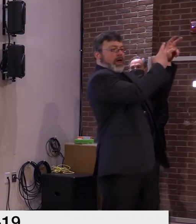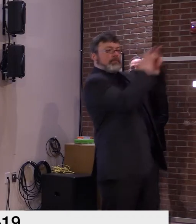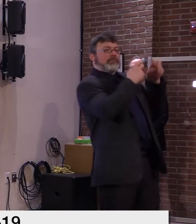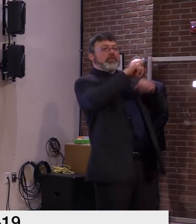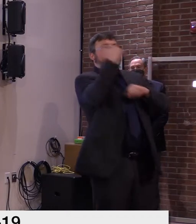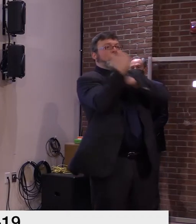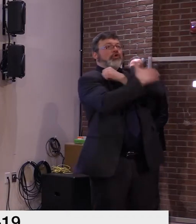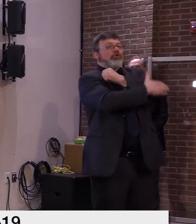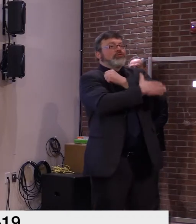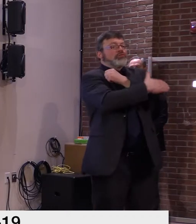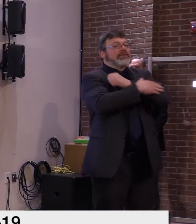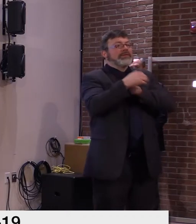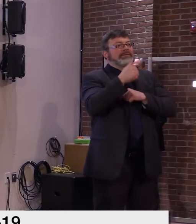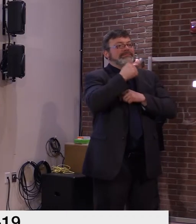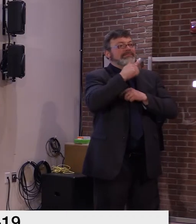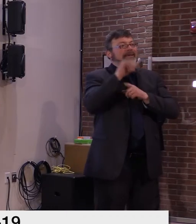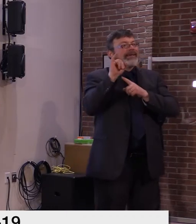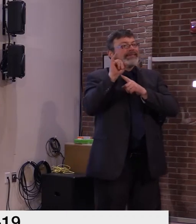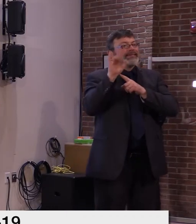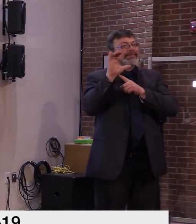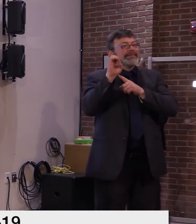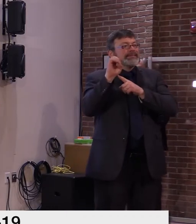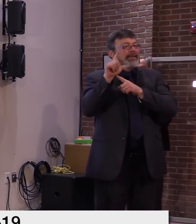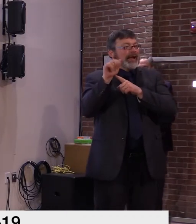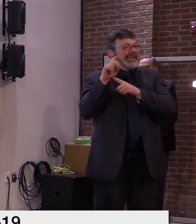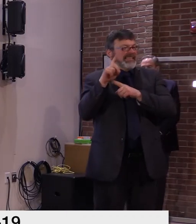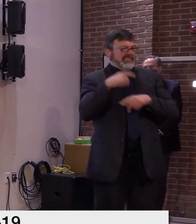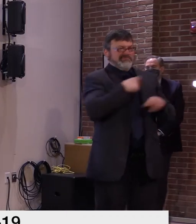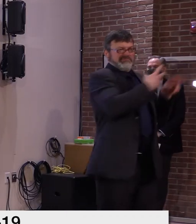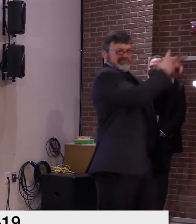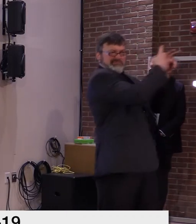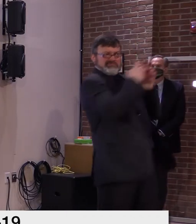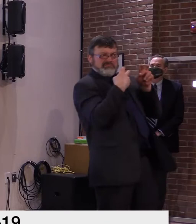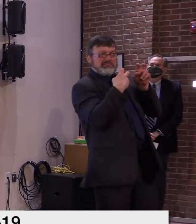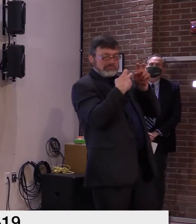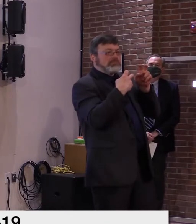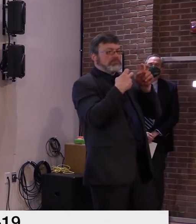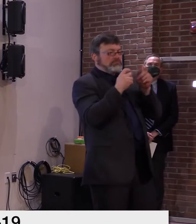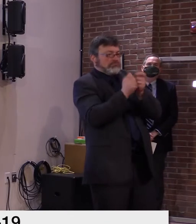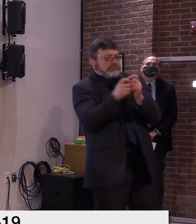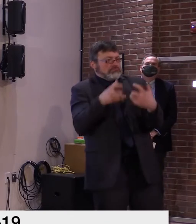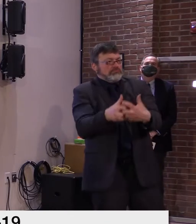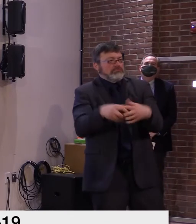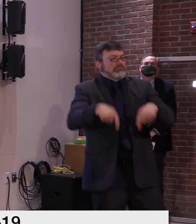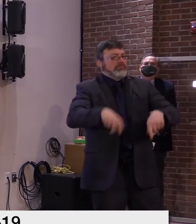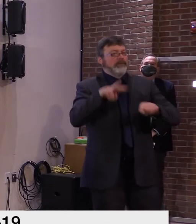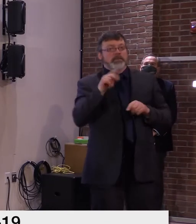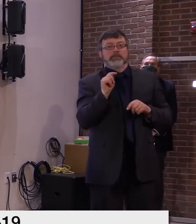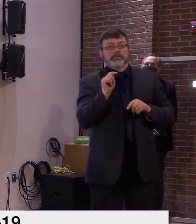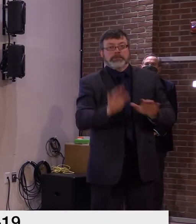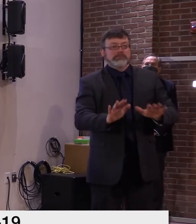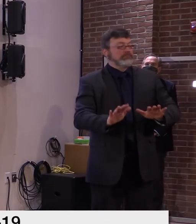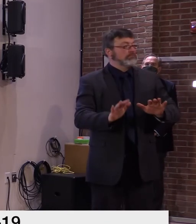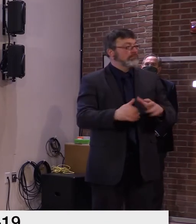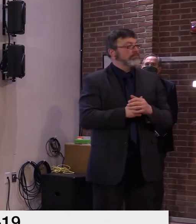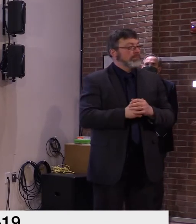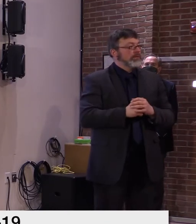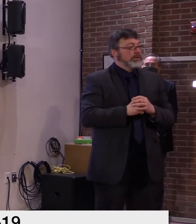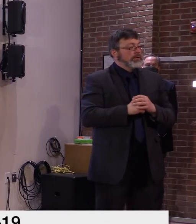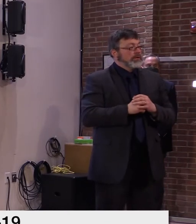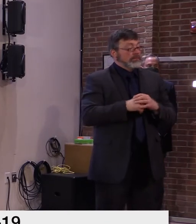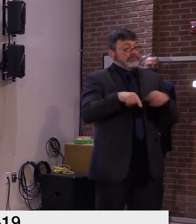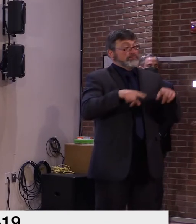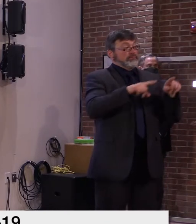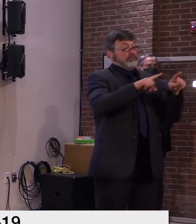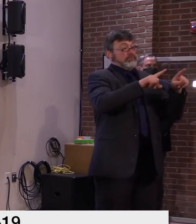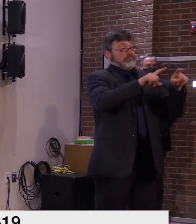five-year effort in Vermont. All students in grades 7 through 12 in the participating communities were invited to take the survey. It was